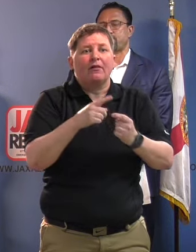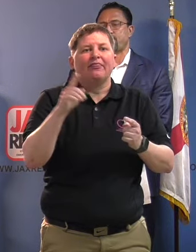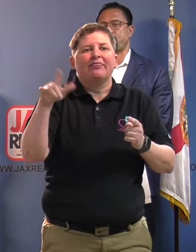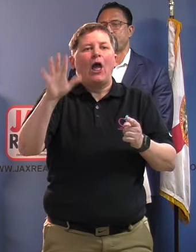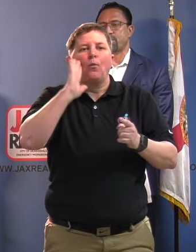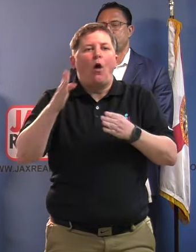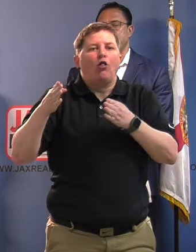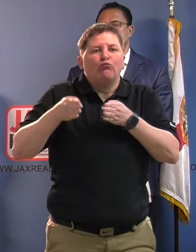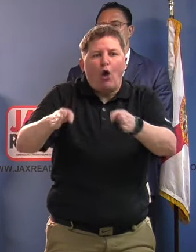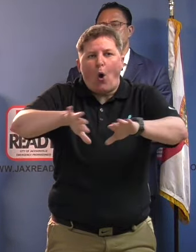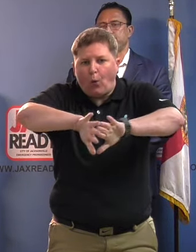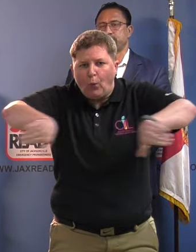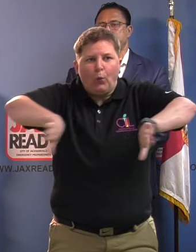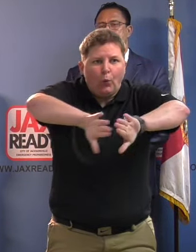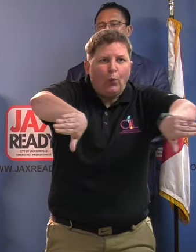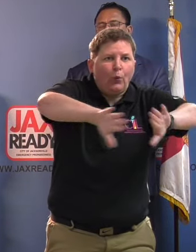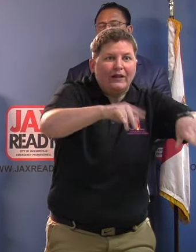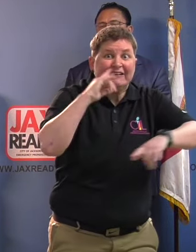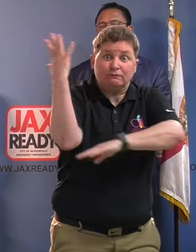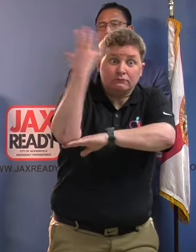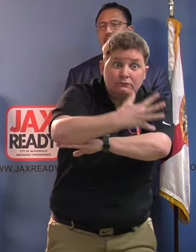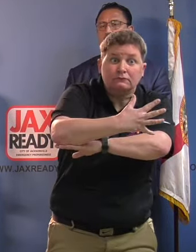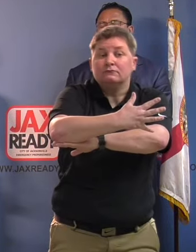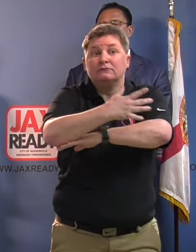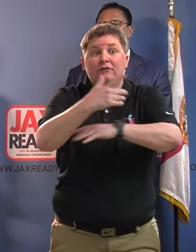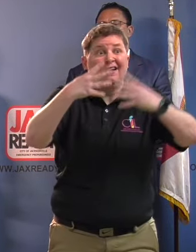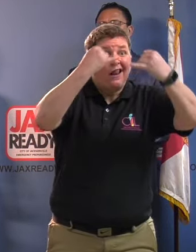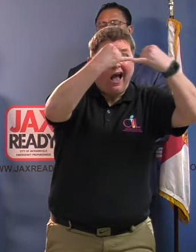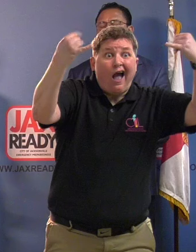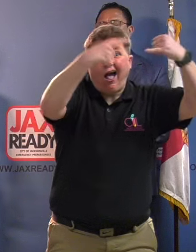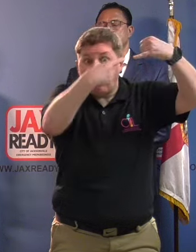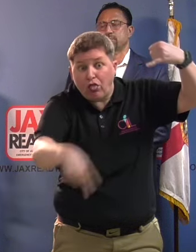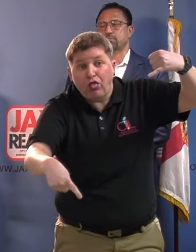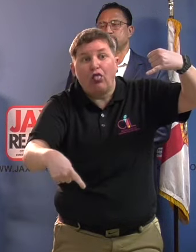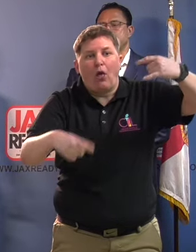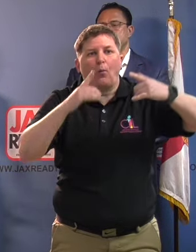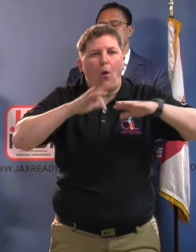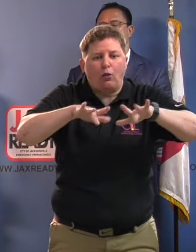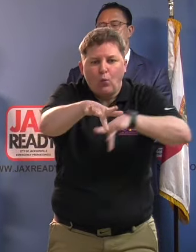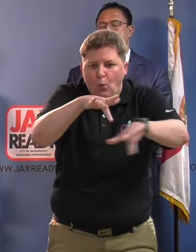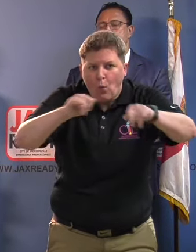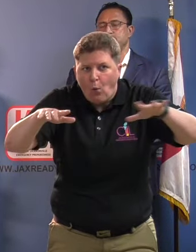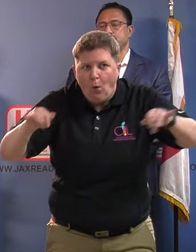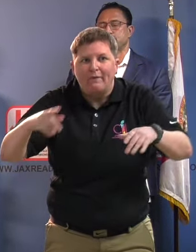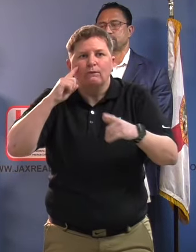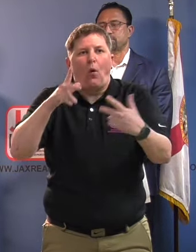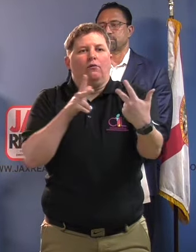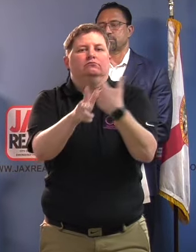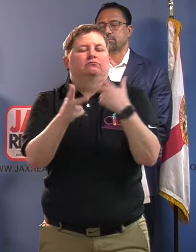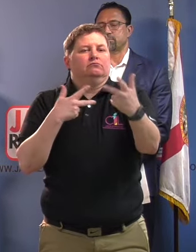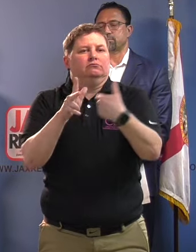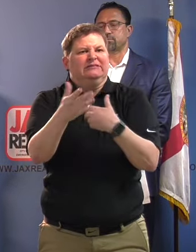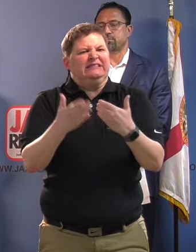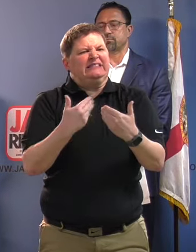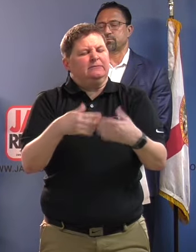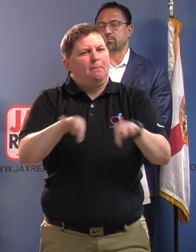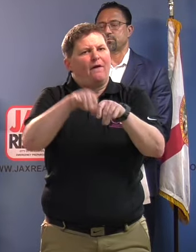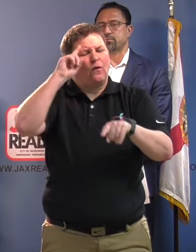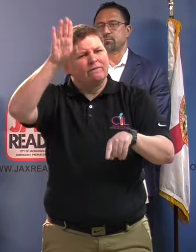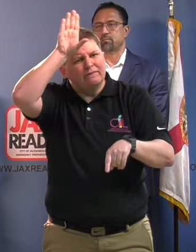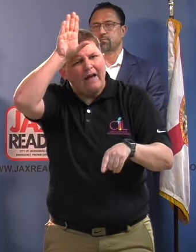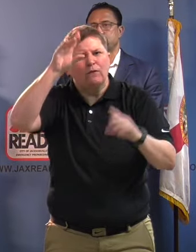by downed trees or power lines so that first responders can travel safely through the city. 2 important reminders on that front,